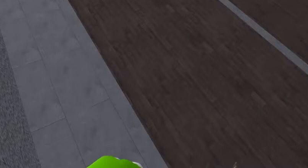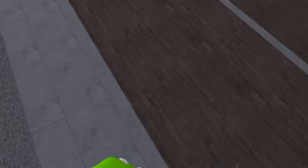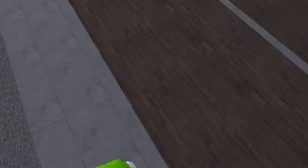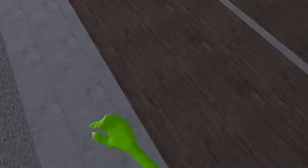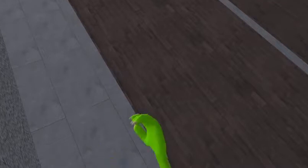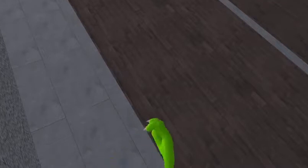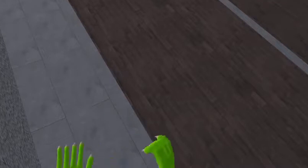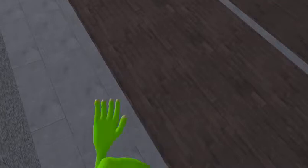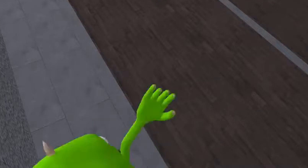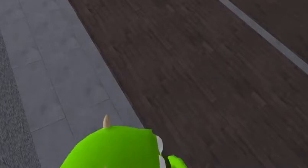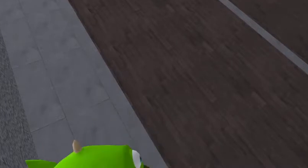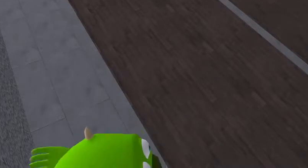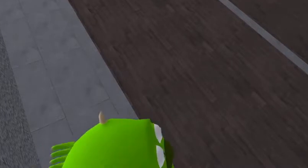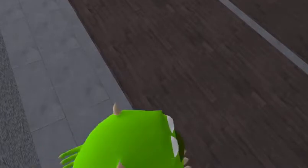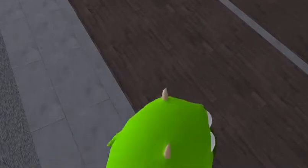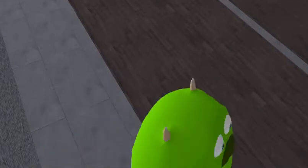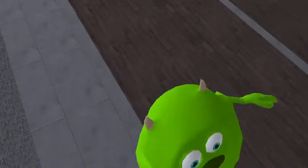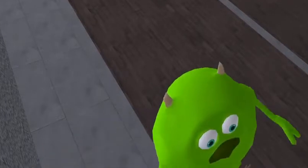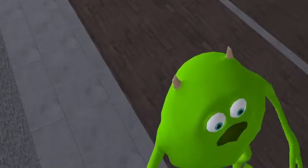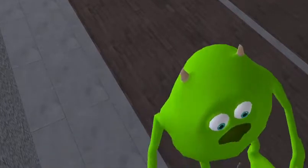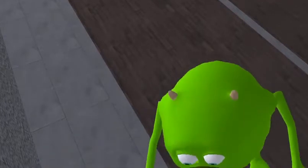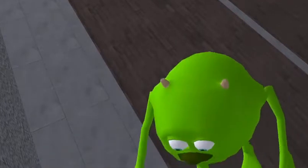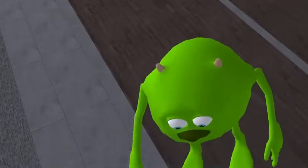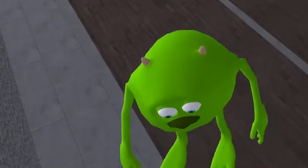tell. We do. PG means appropriate for children, moderately.